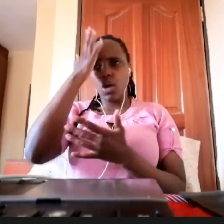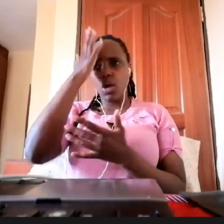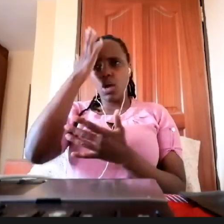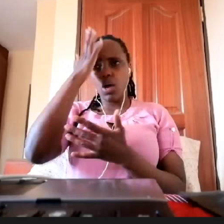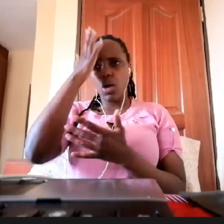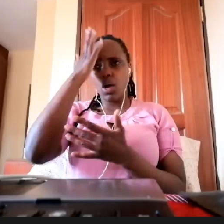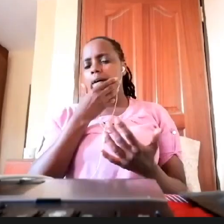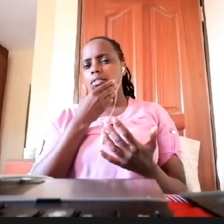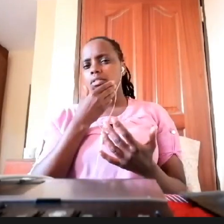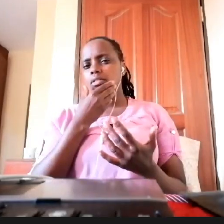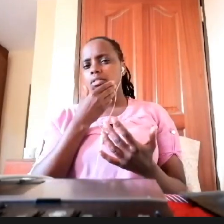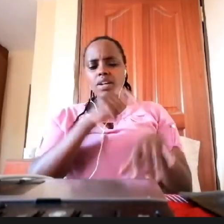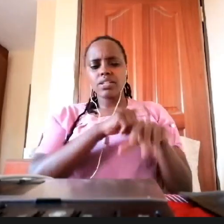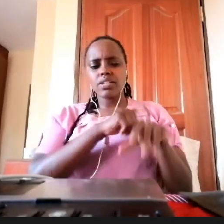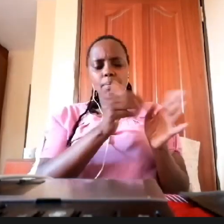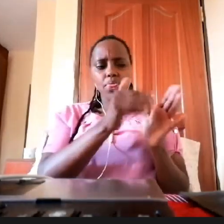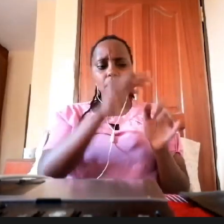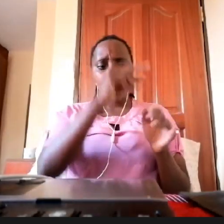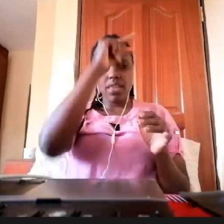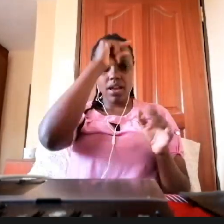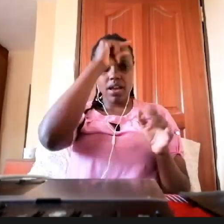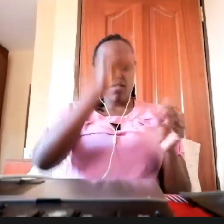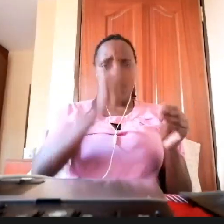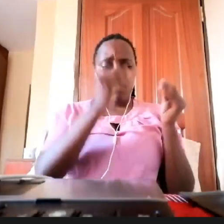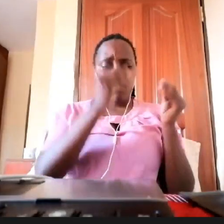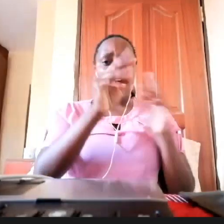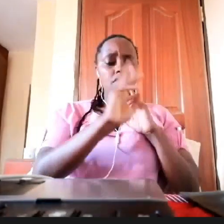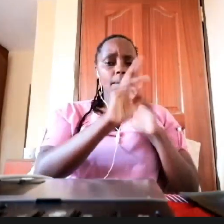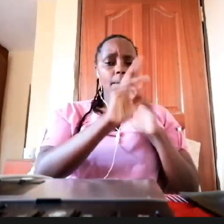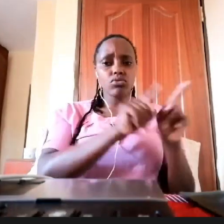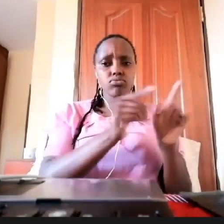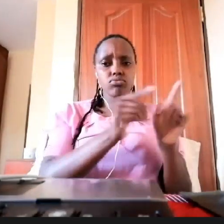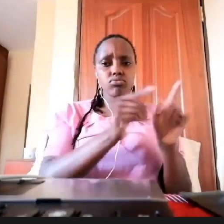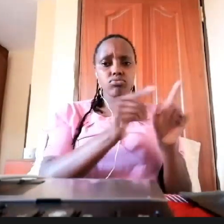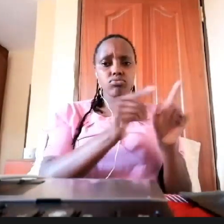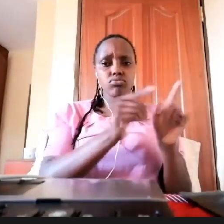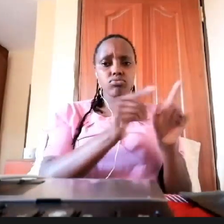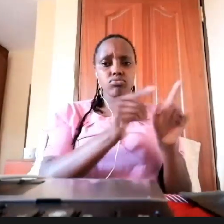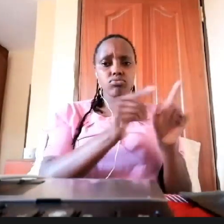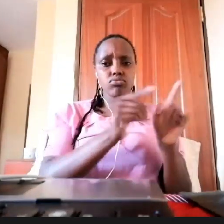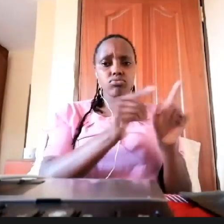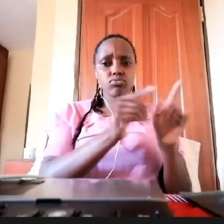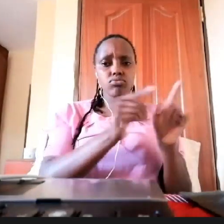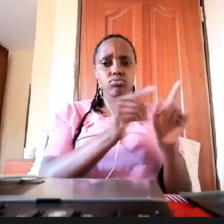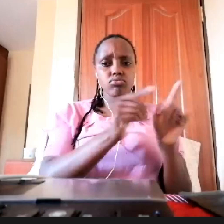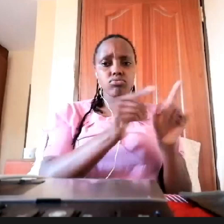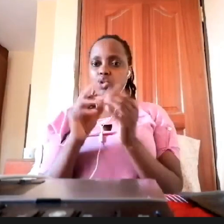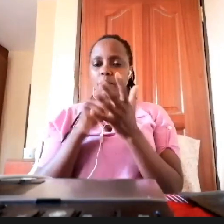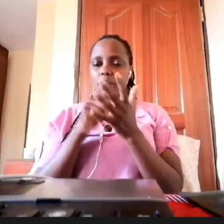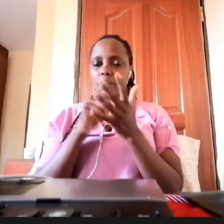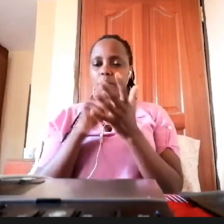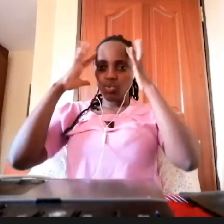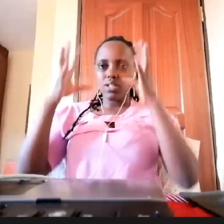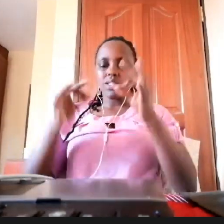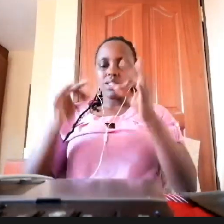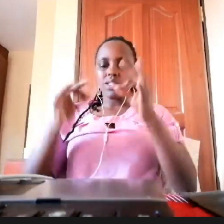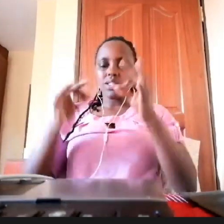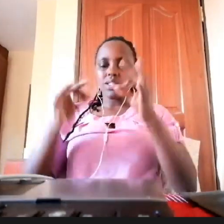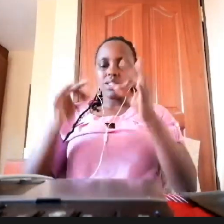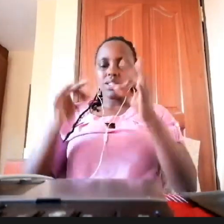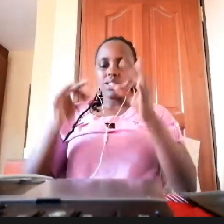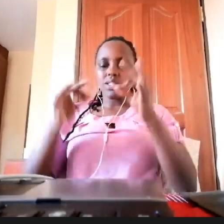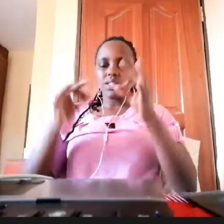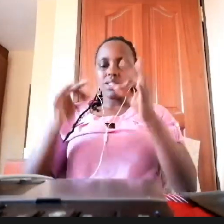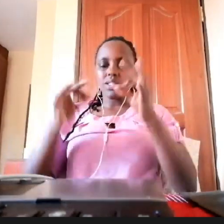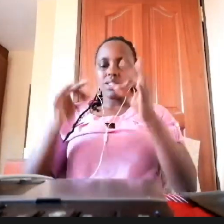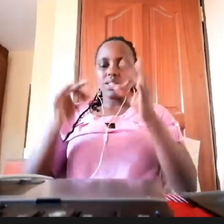month between the time the government submitted the report and the next committee session. So we decided to develop a draft,